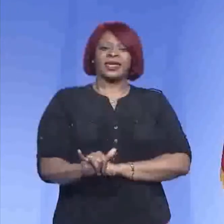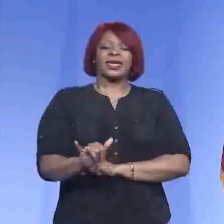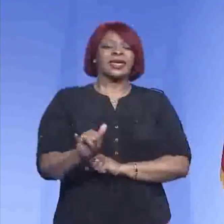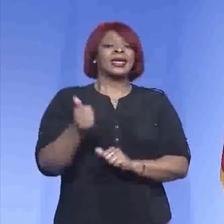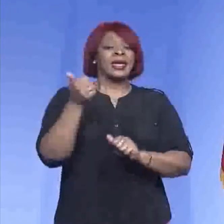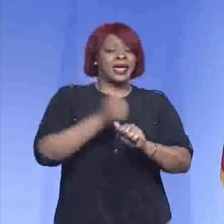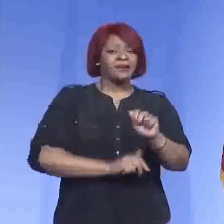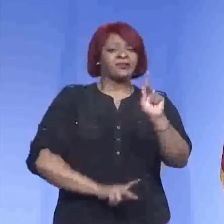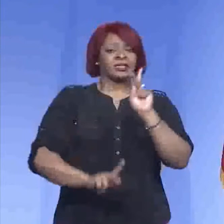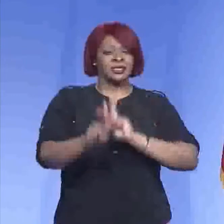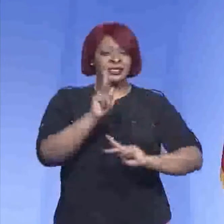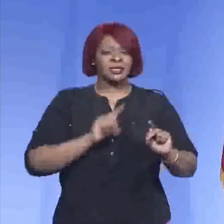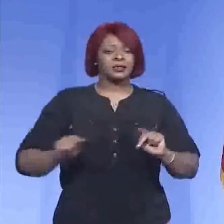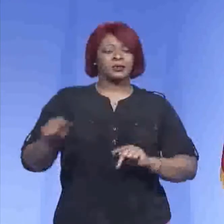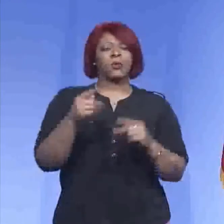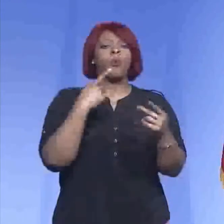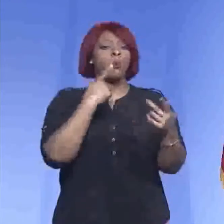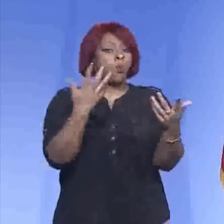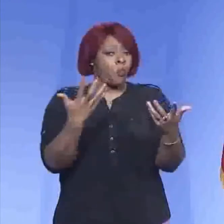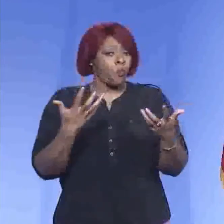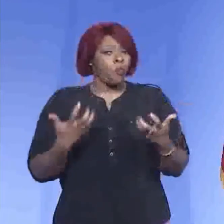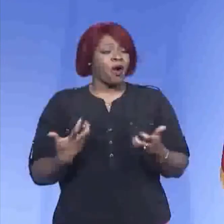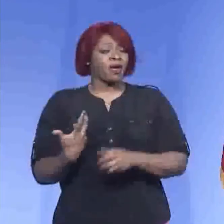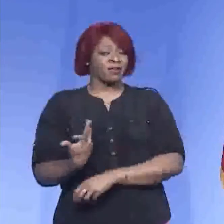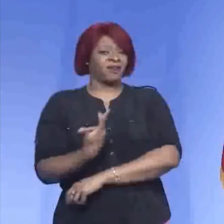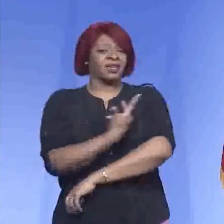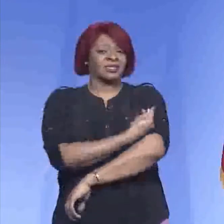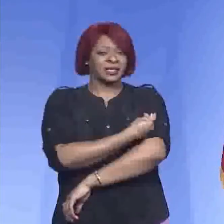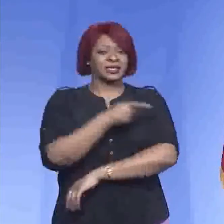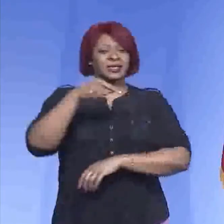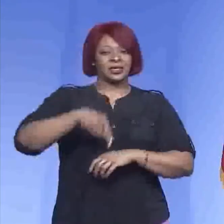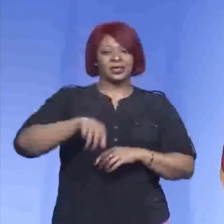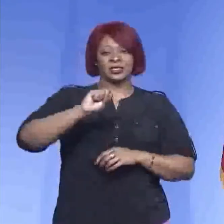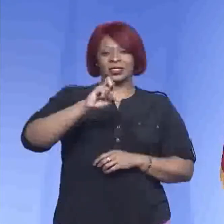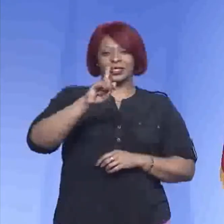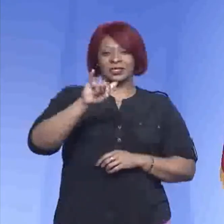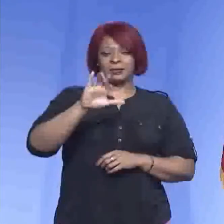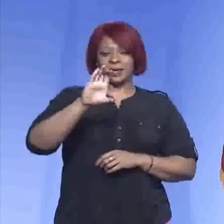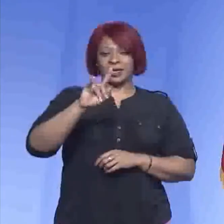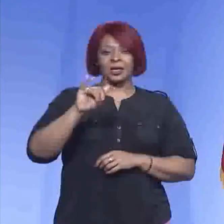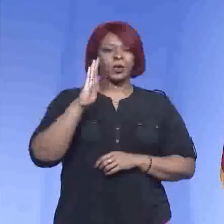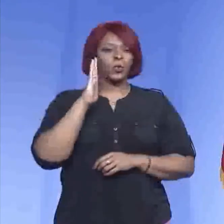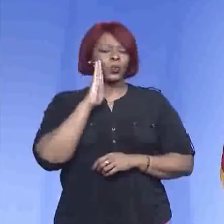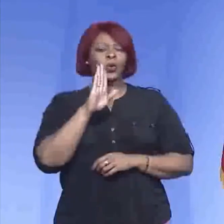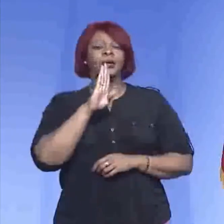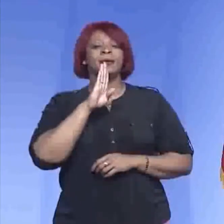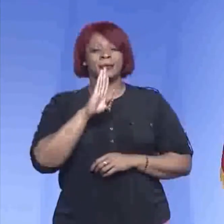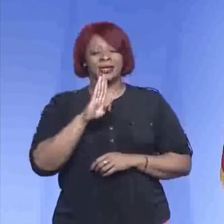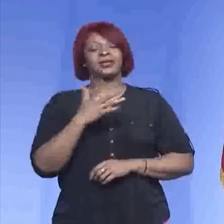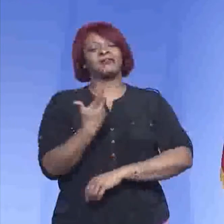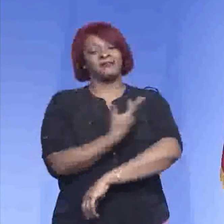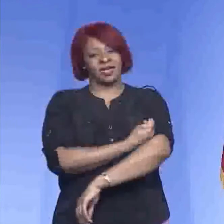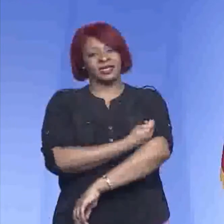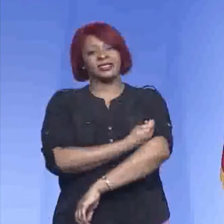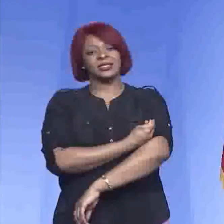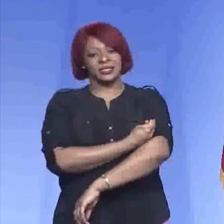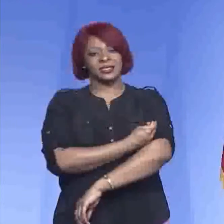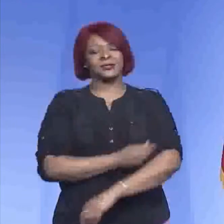every citizen who wants to get vaccinated in Shelby County will indeed be vaccinated.